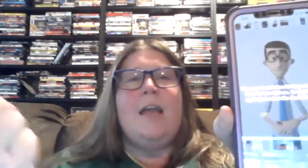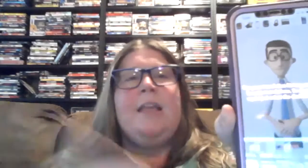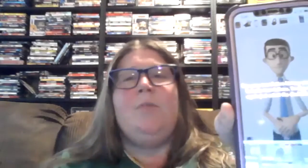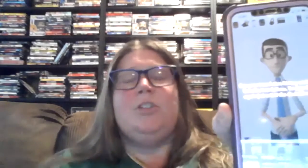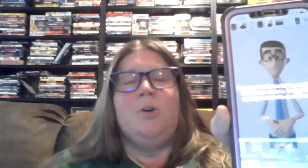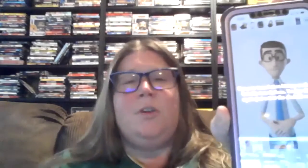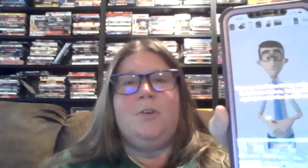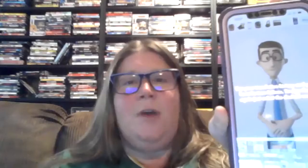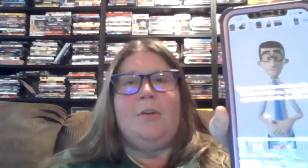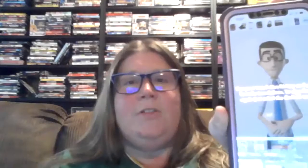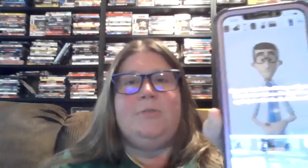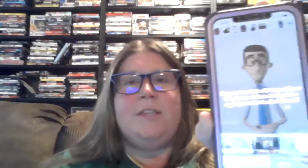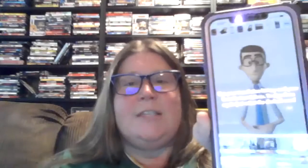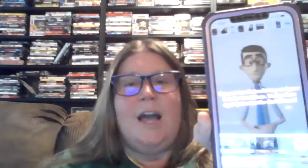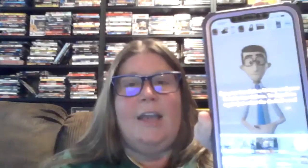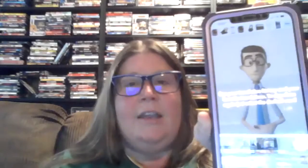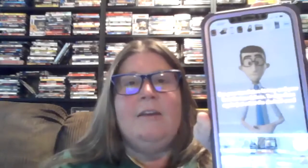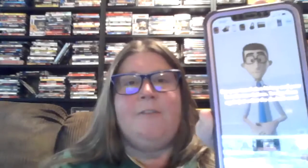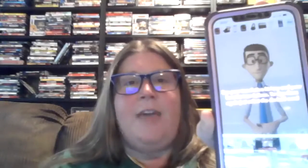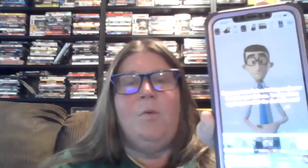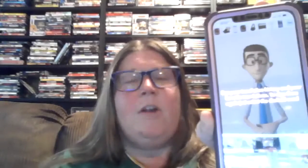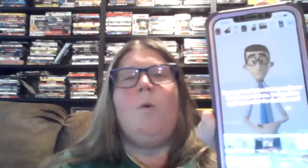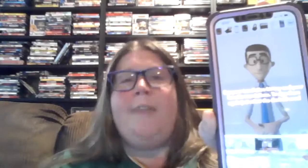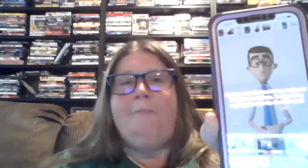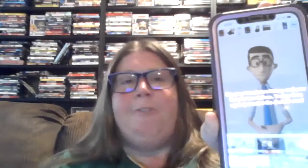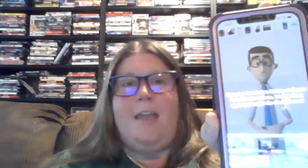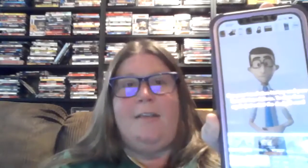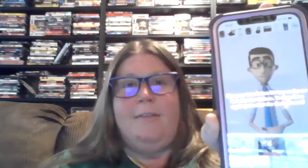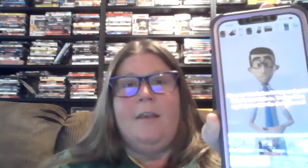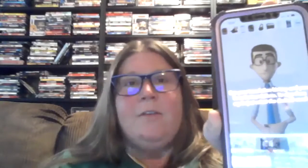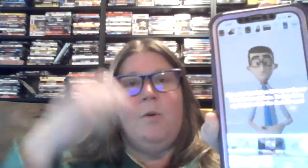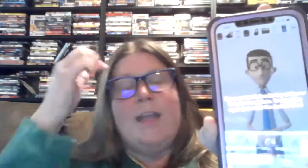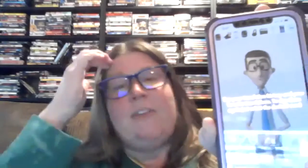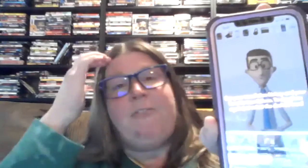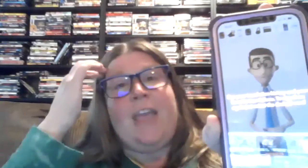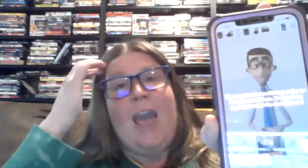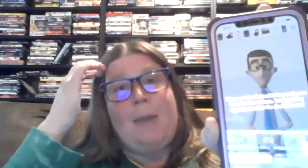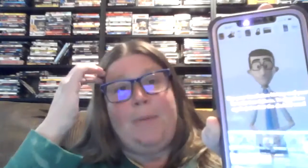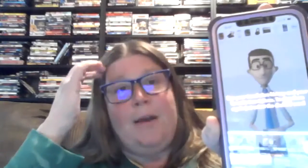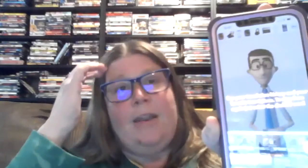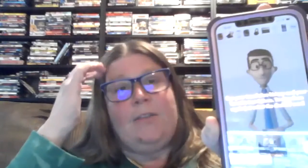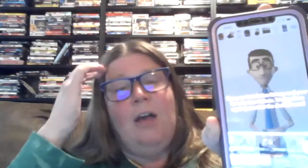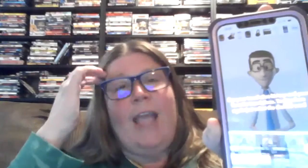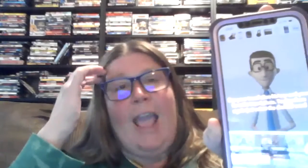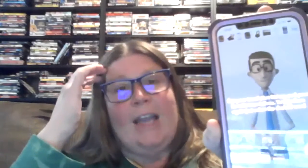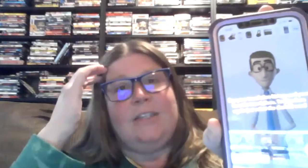he will show you how to do the sign for that word or that phrase. So it's a free app and it's called Hand